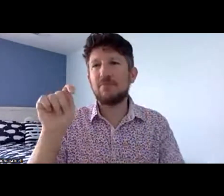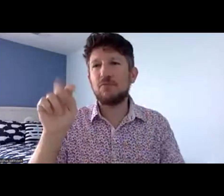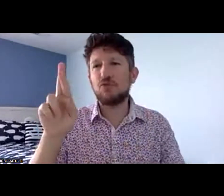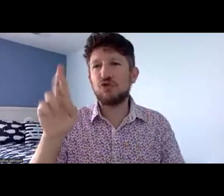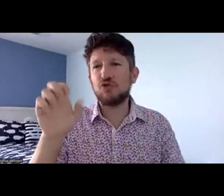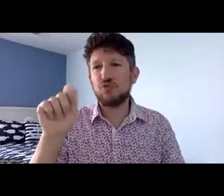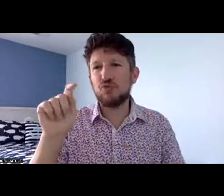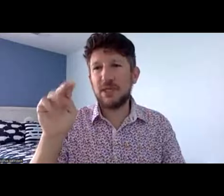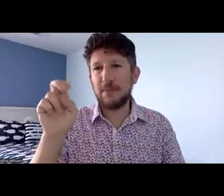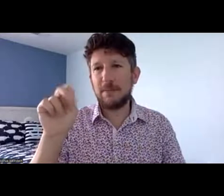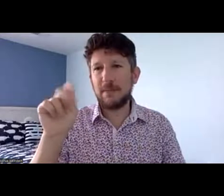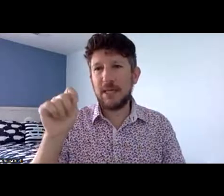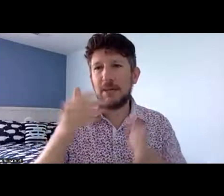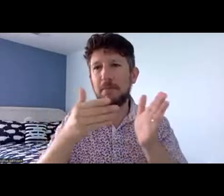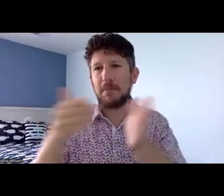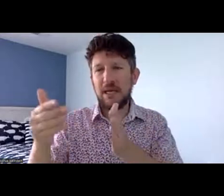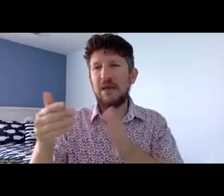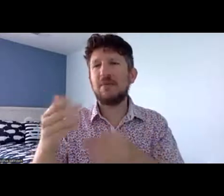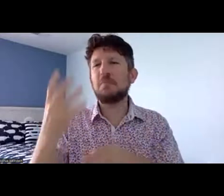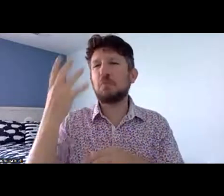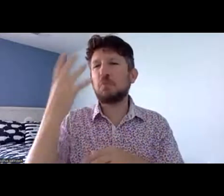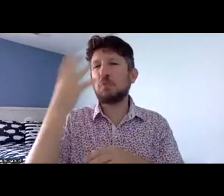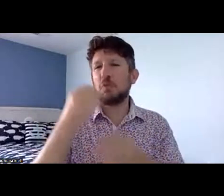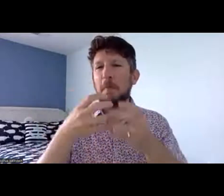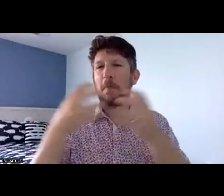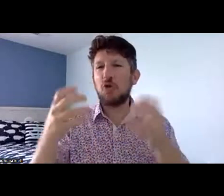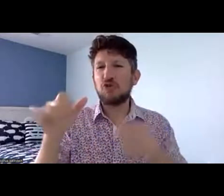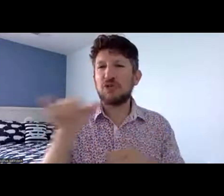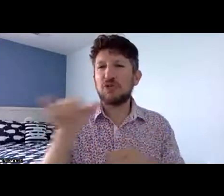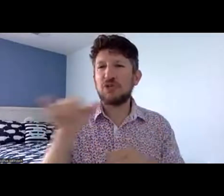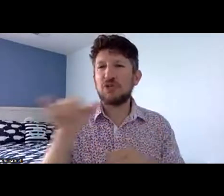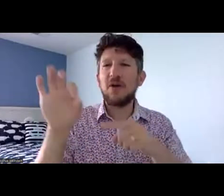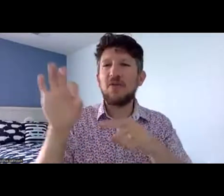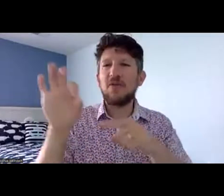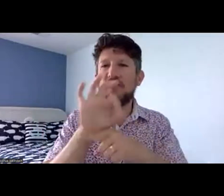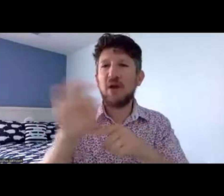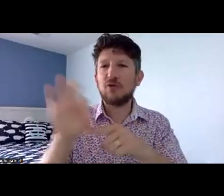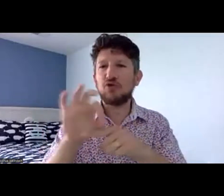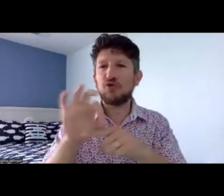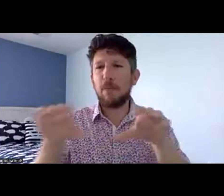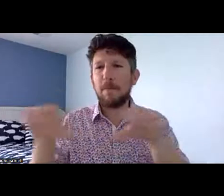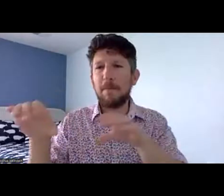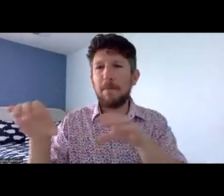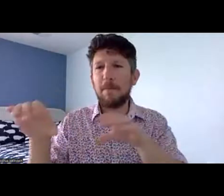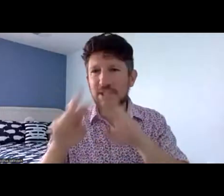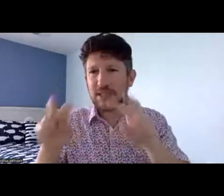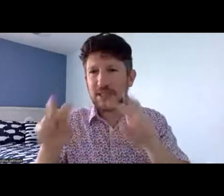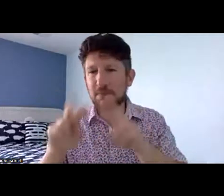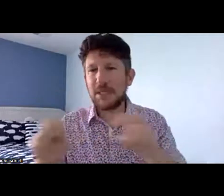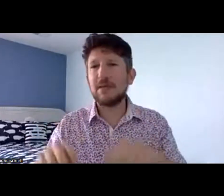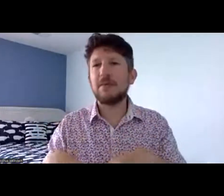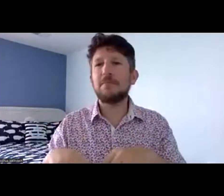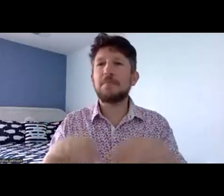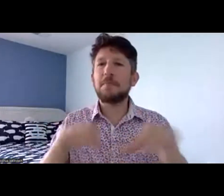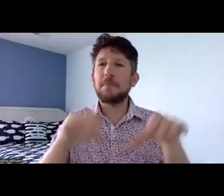behavioral arena. We're talking more about treatment plans, and pretty much